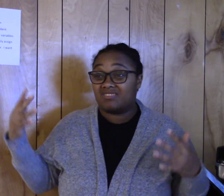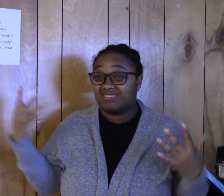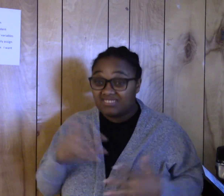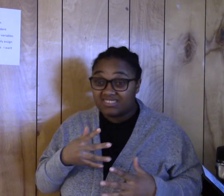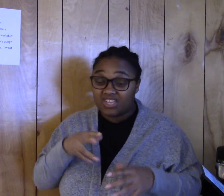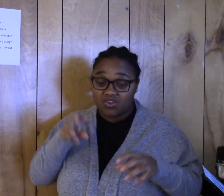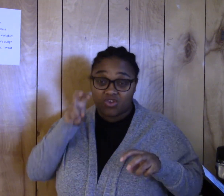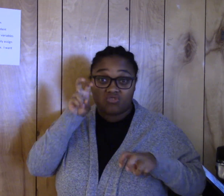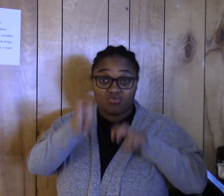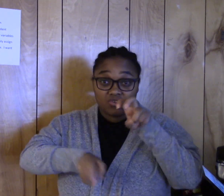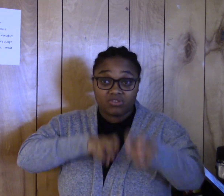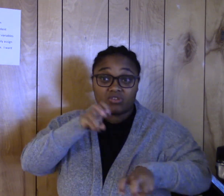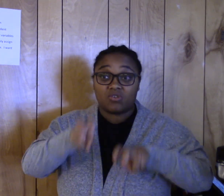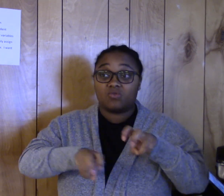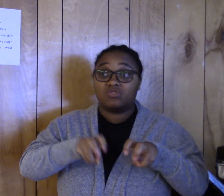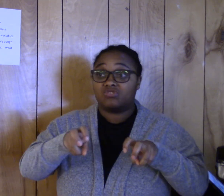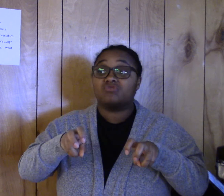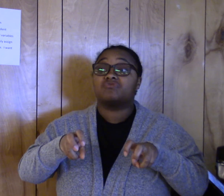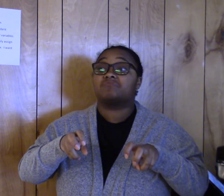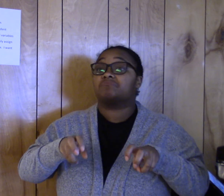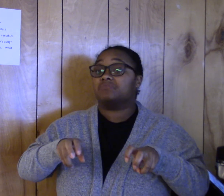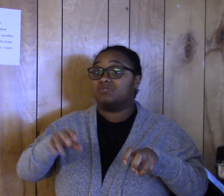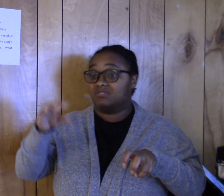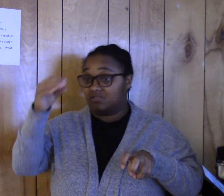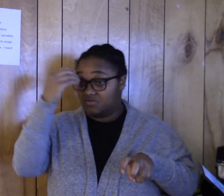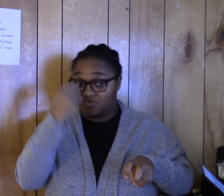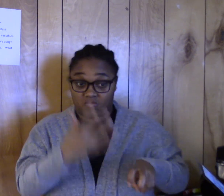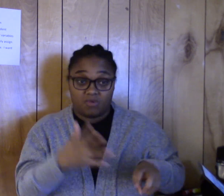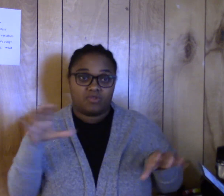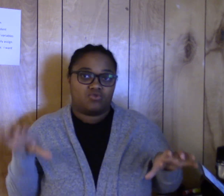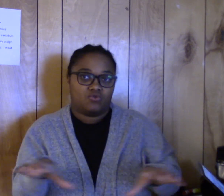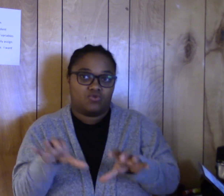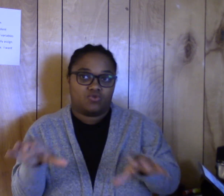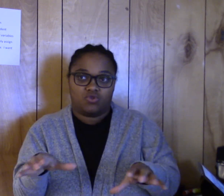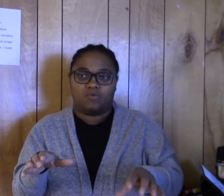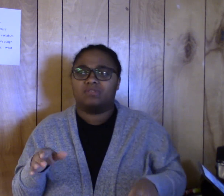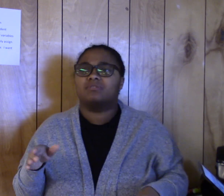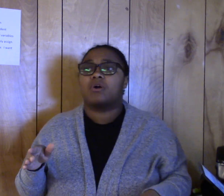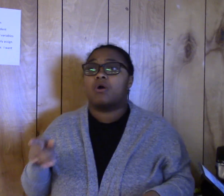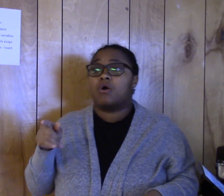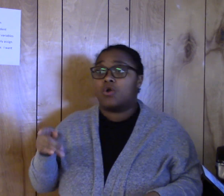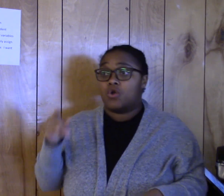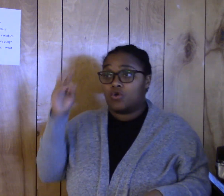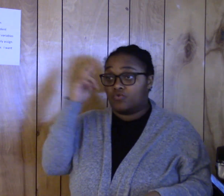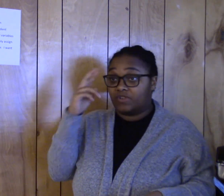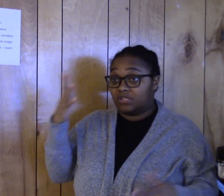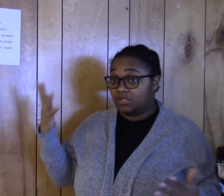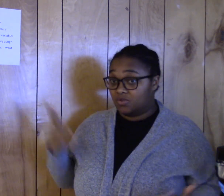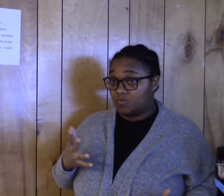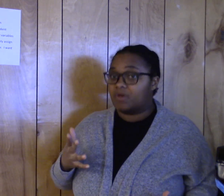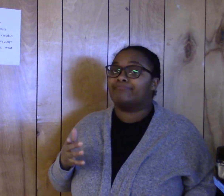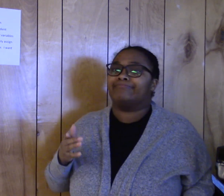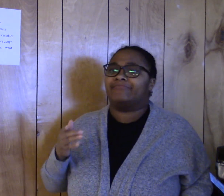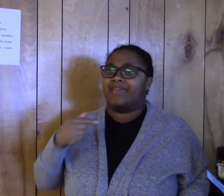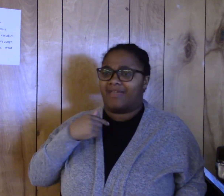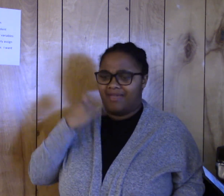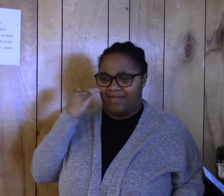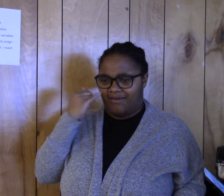justification was, well, she did them, I can too. And I remember at the time thinking, I don't think so. That doesn't